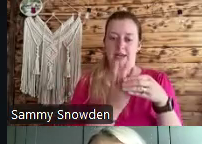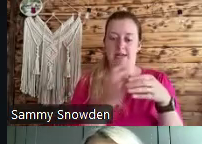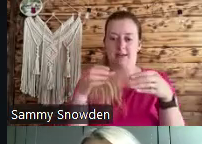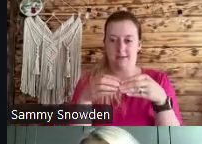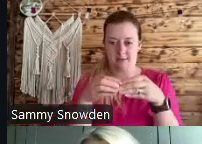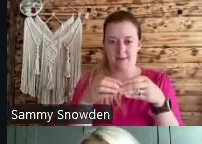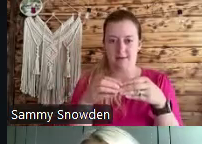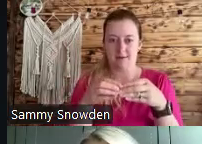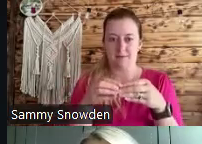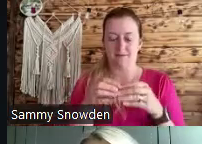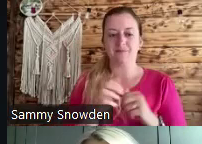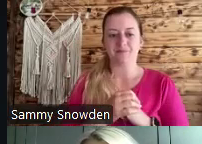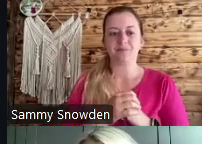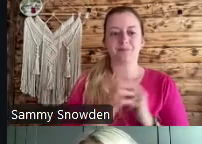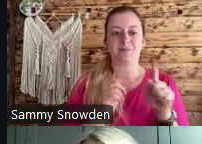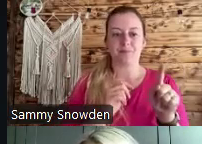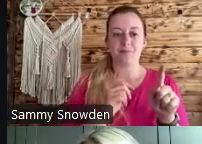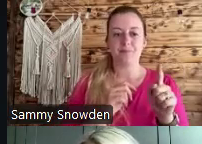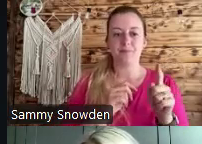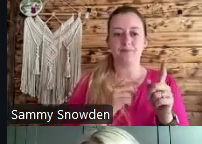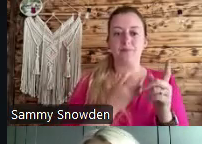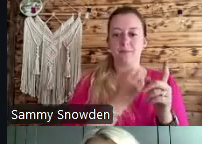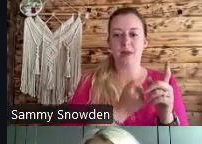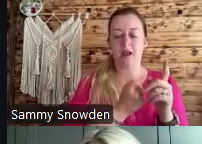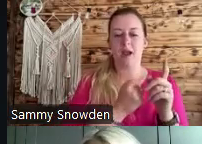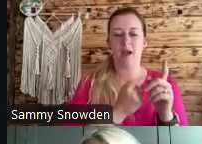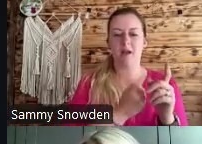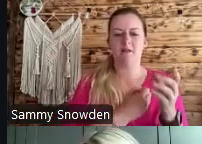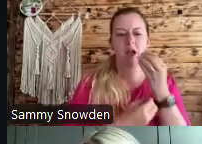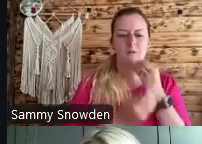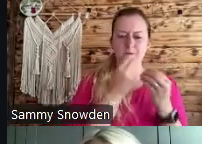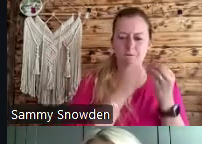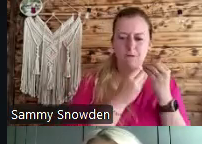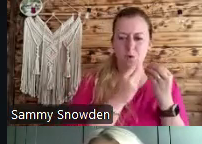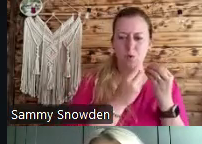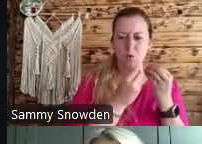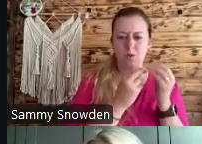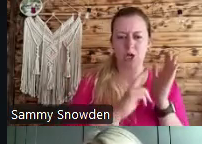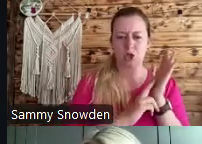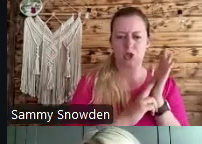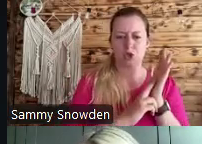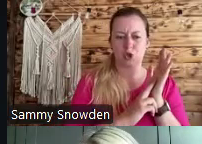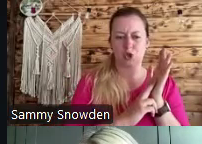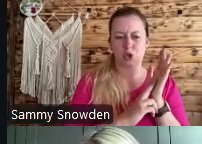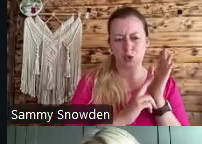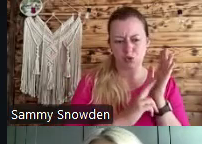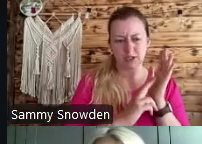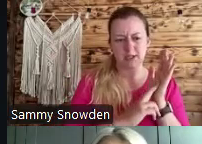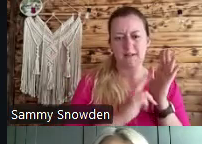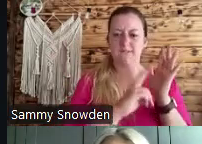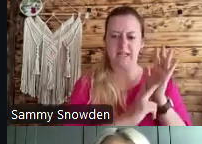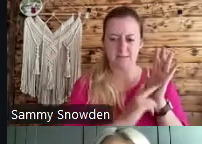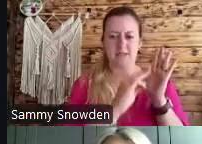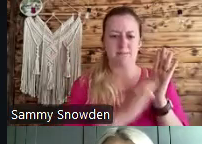the polyphenols from plants and the botanicals that are incredible for like inflammation, antioxidant and things like